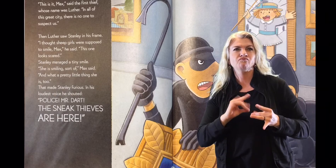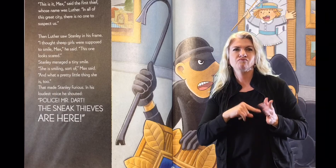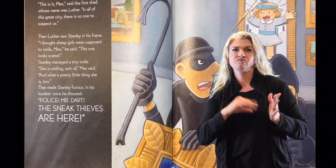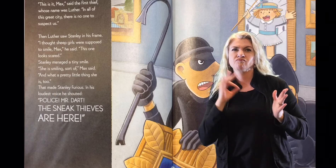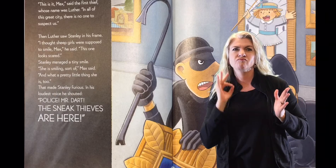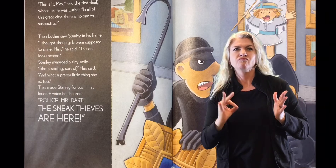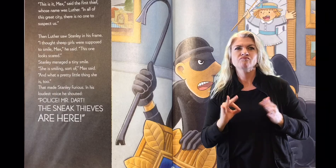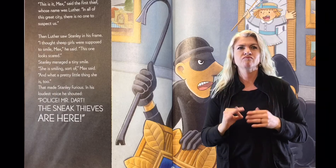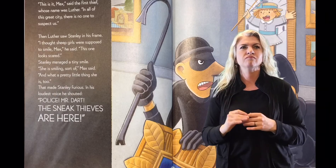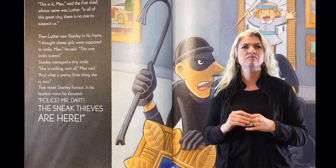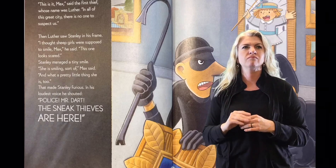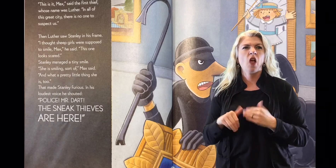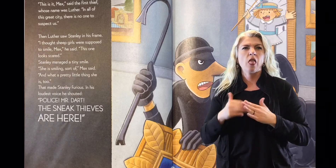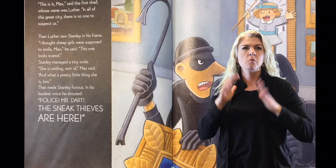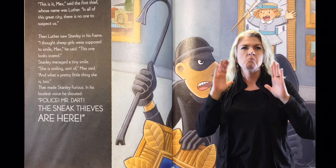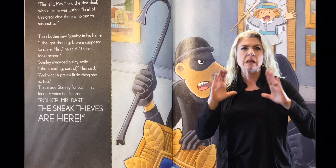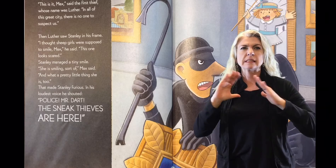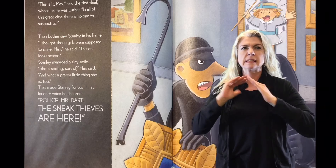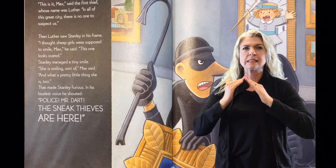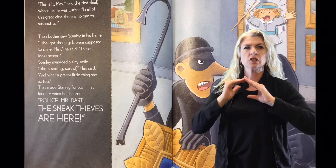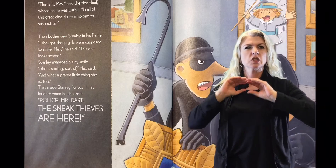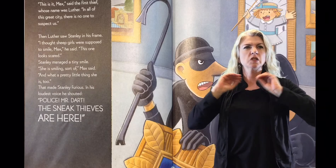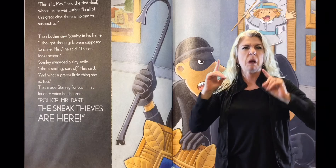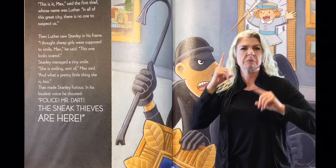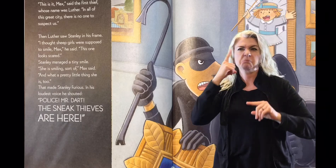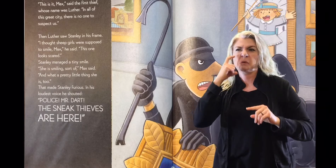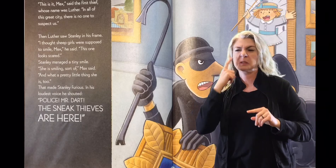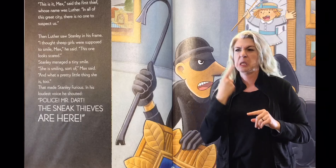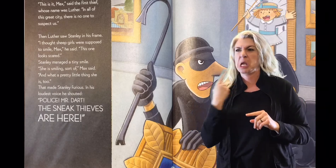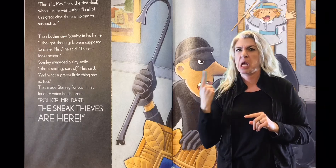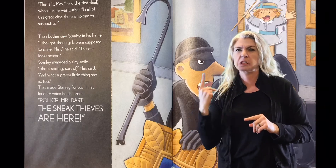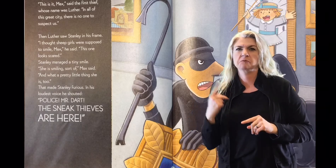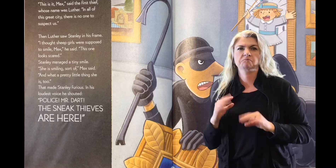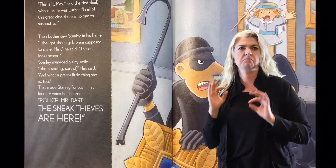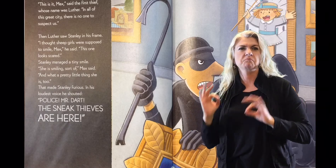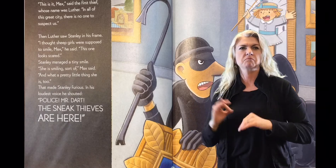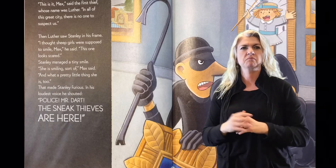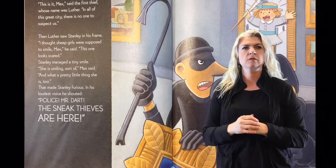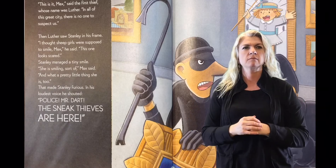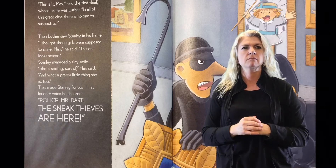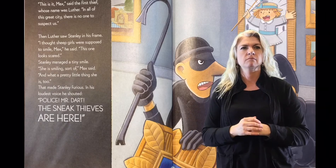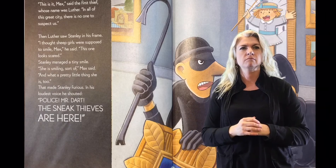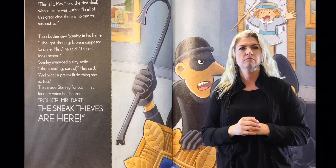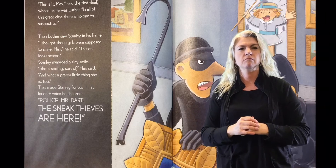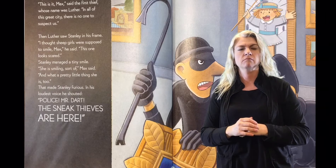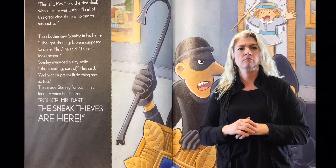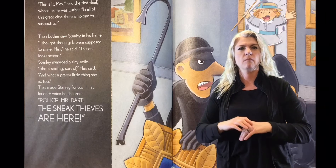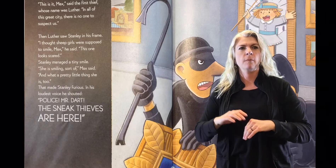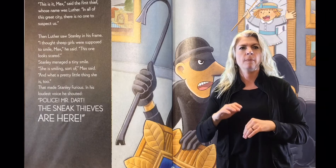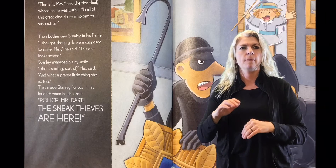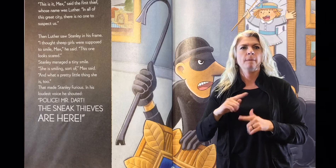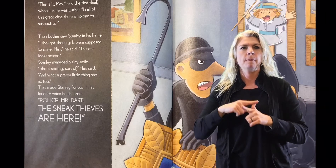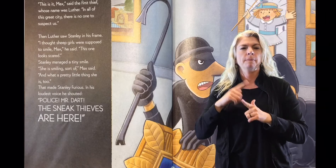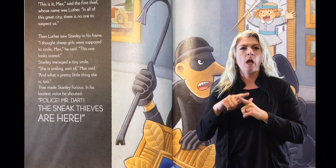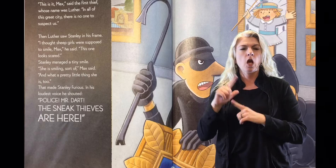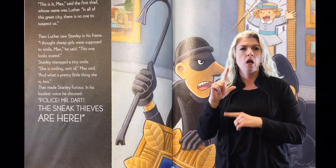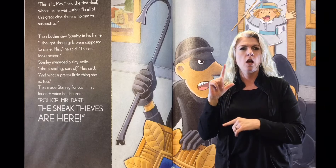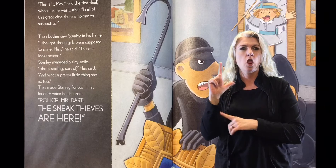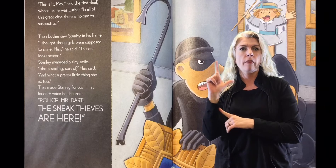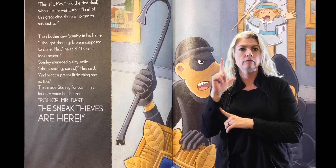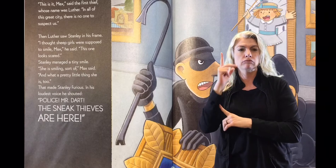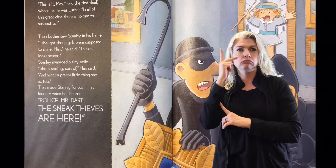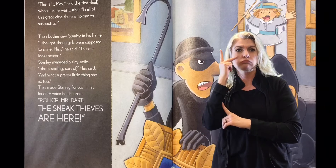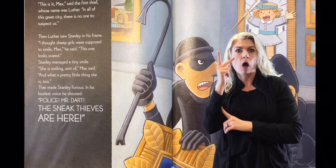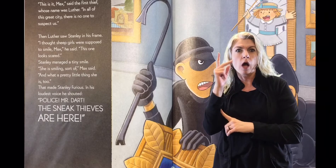whose name was Luther. "In all this great city, there is no one to suspect us."